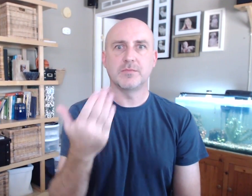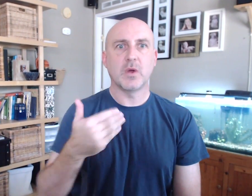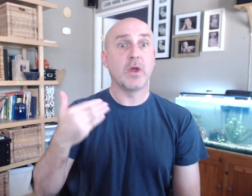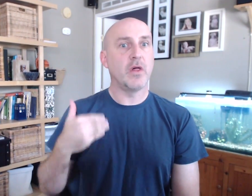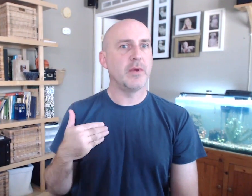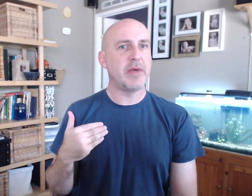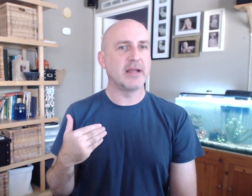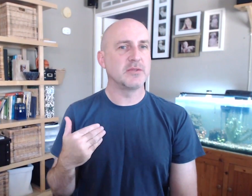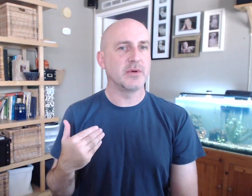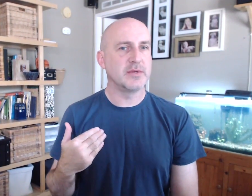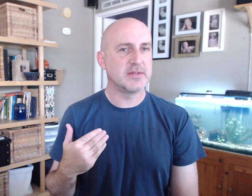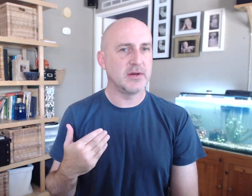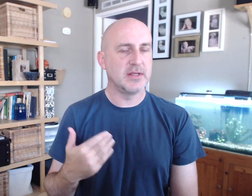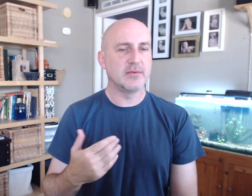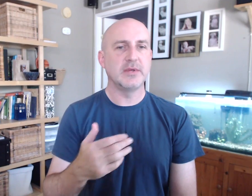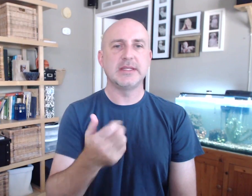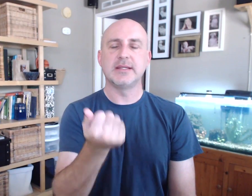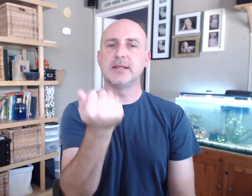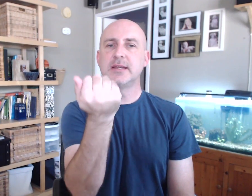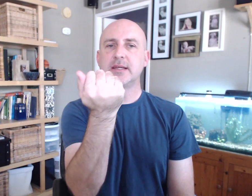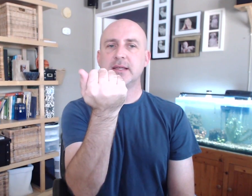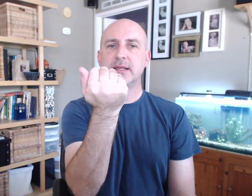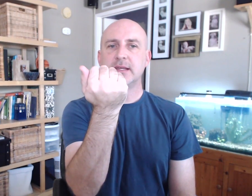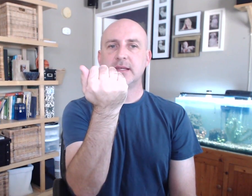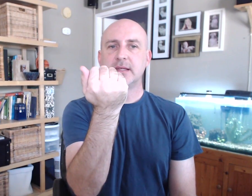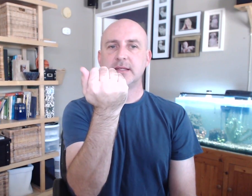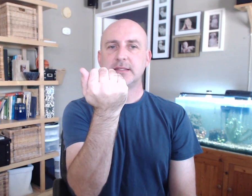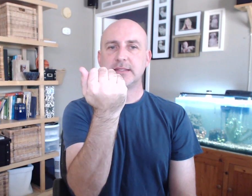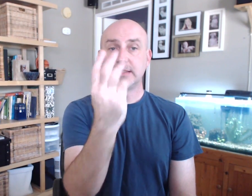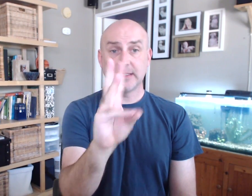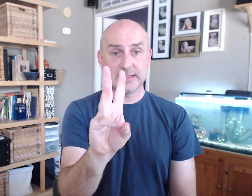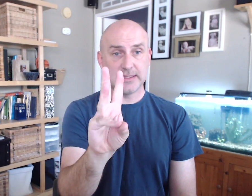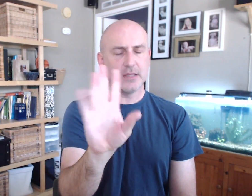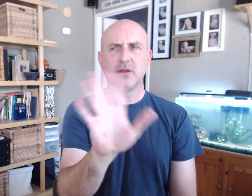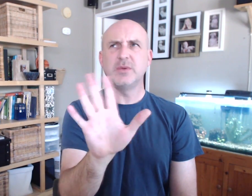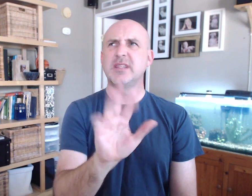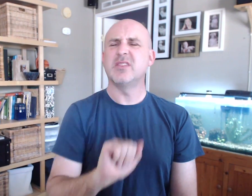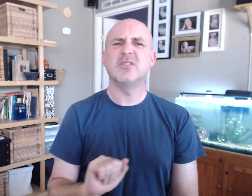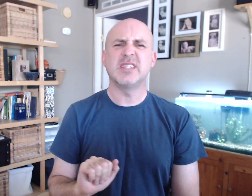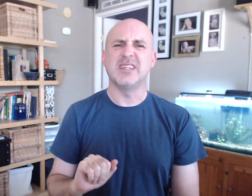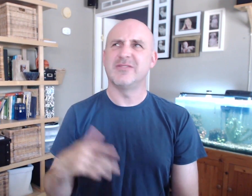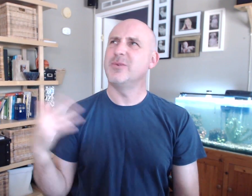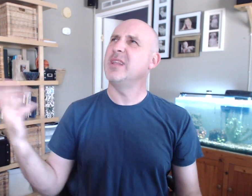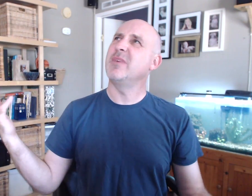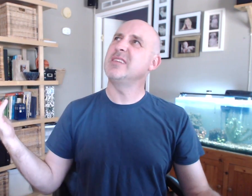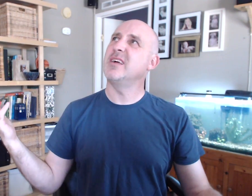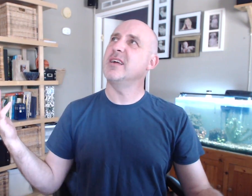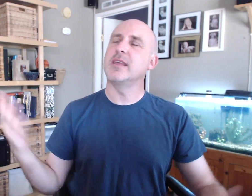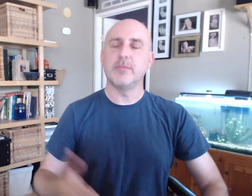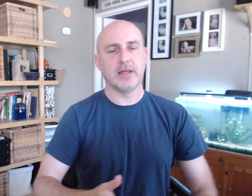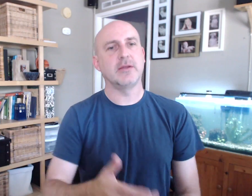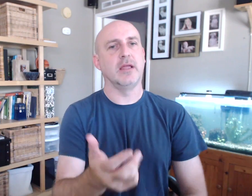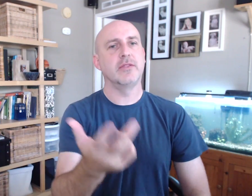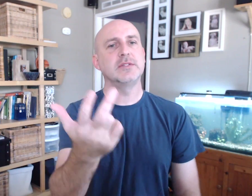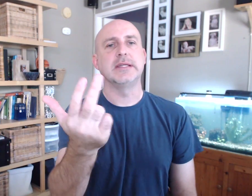going all the way back to where we started, we did 16, I know, we did 13. What am I talking about? Okay, 13, here we